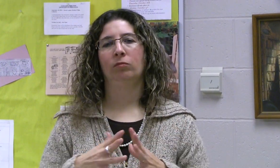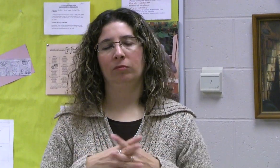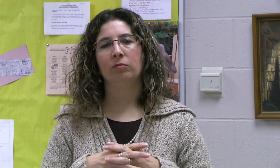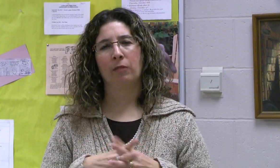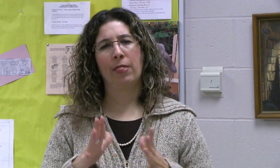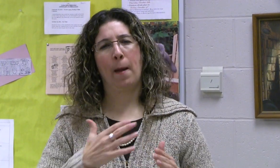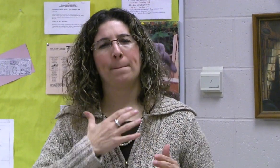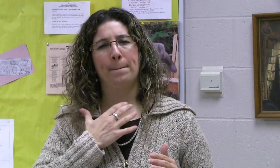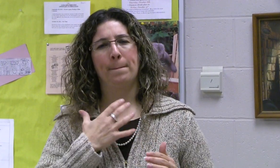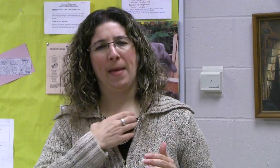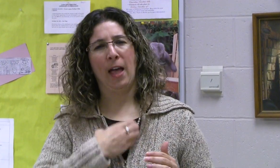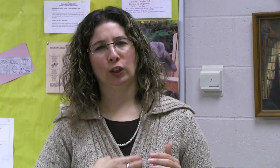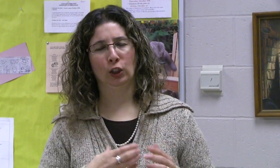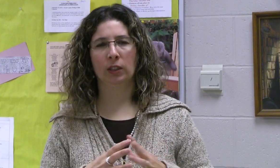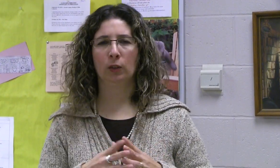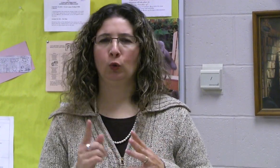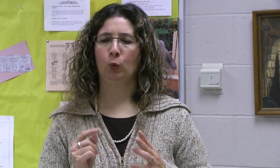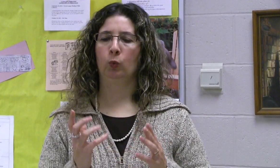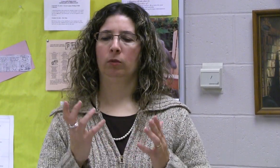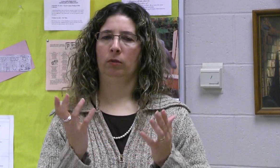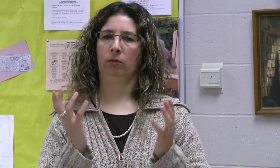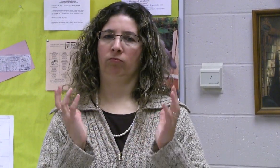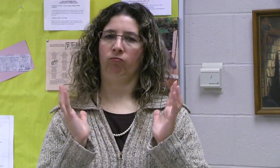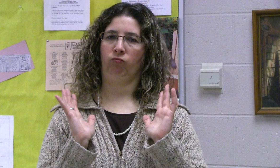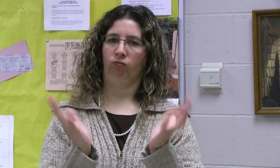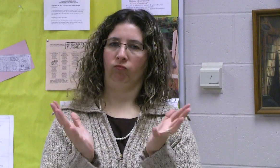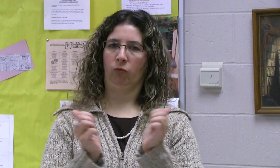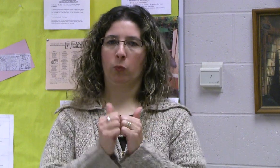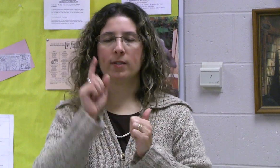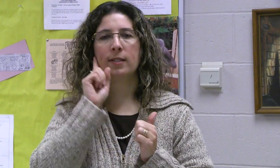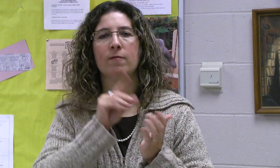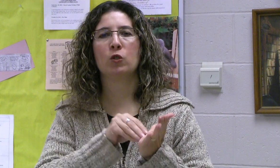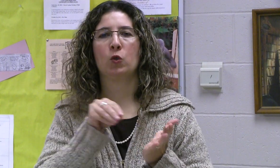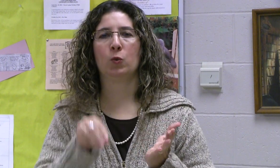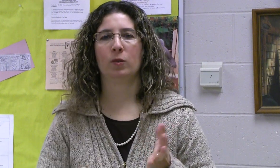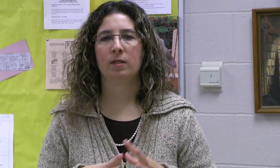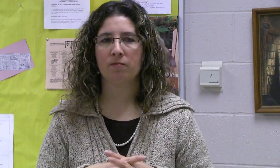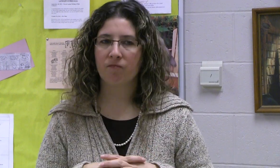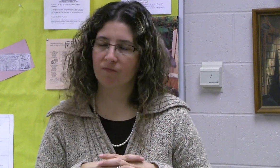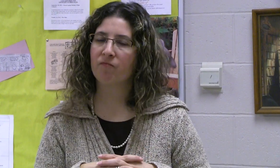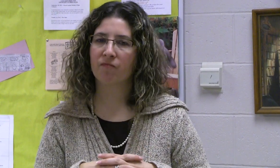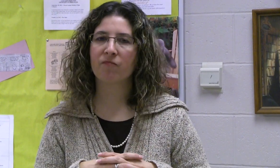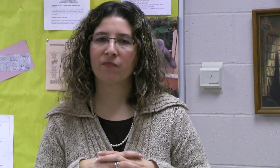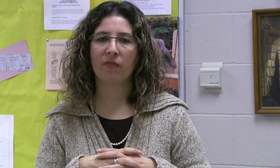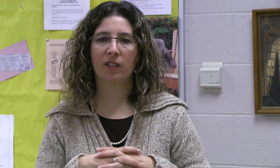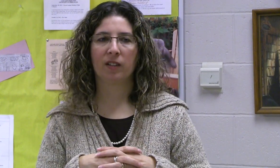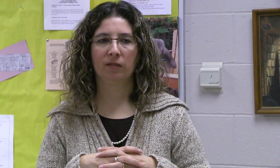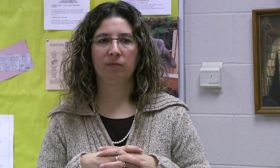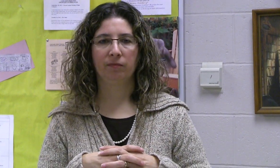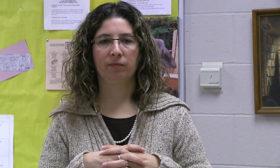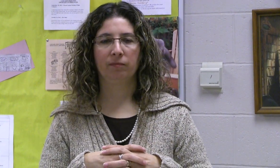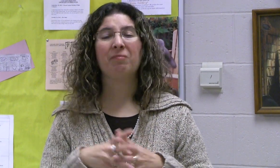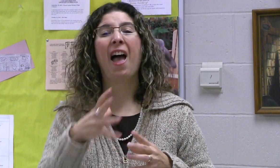It's nice to see their passion and motivation for the language and to